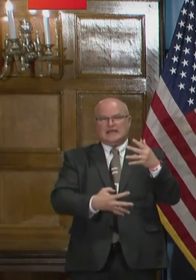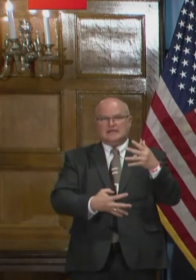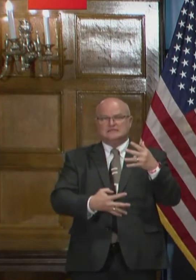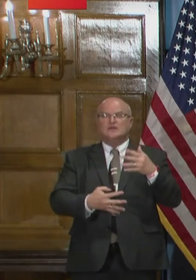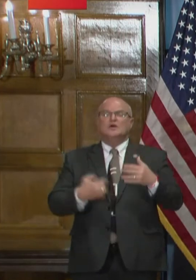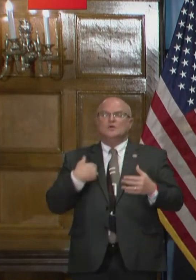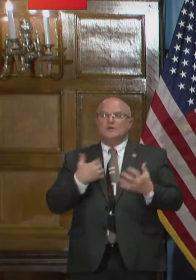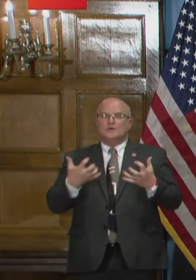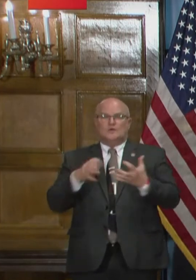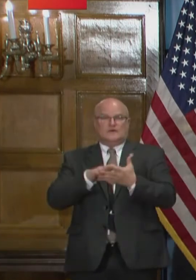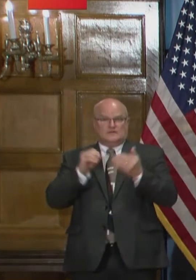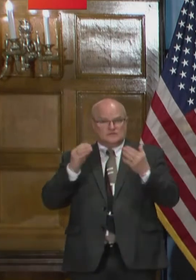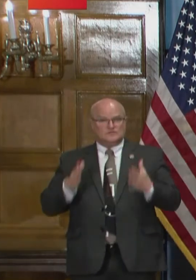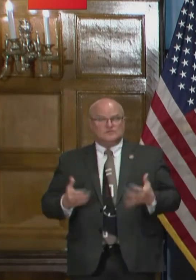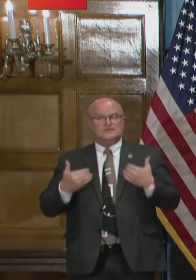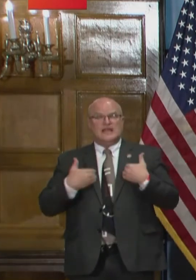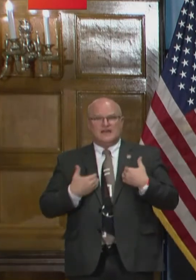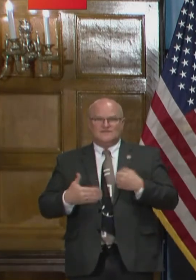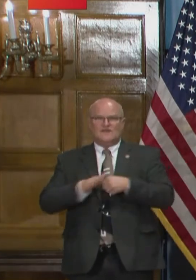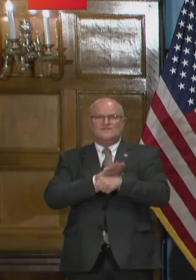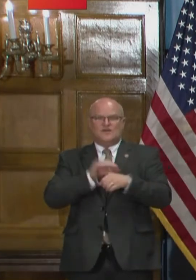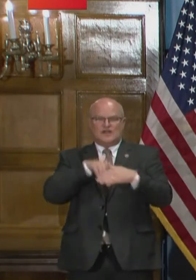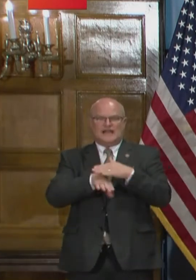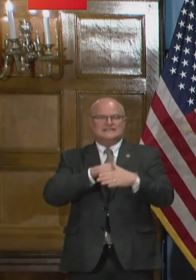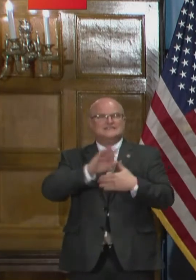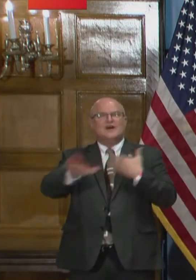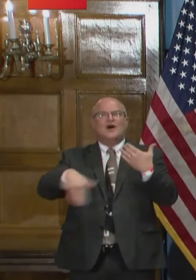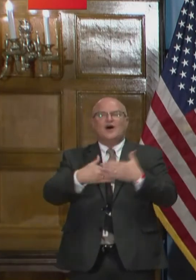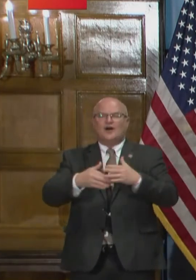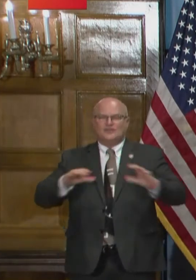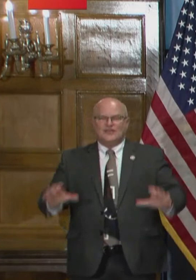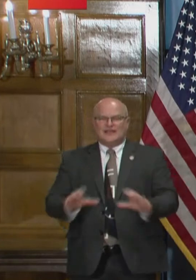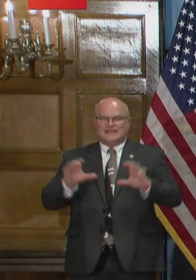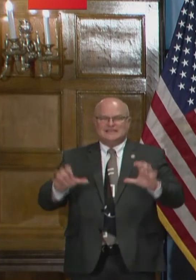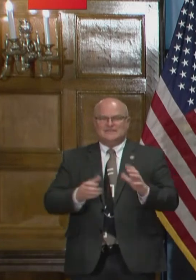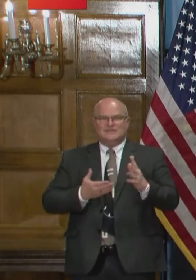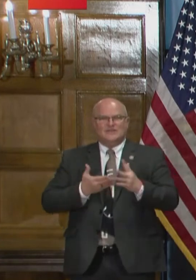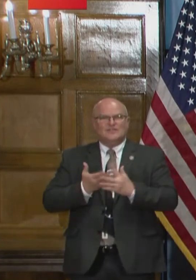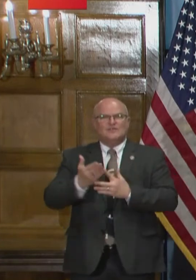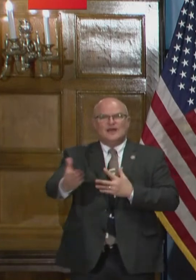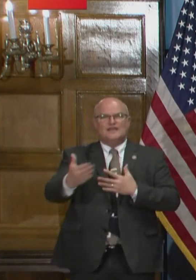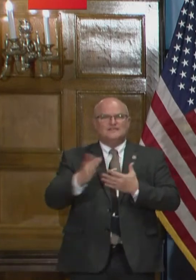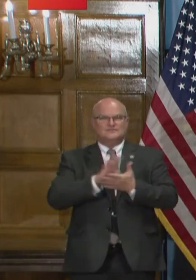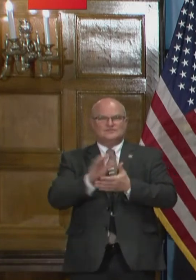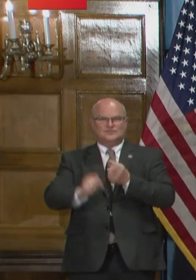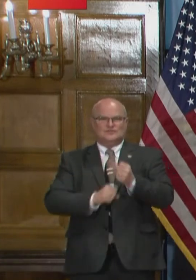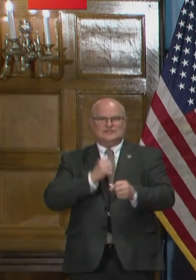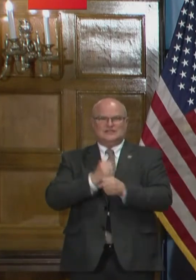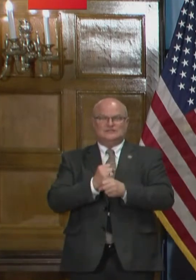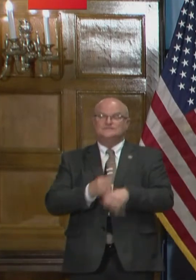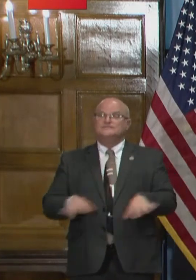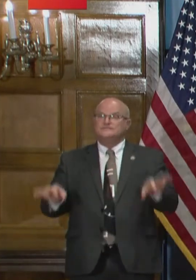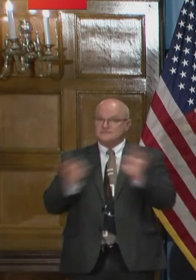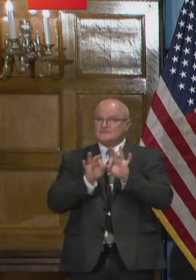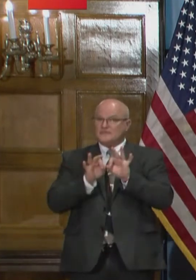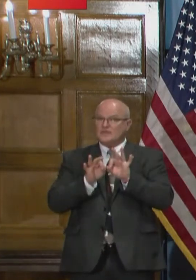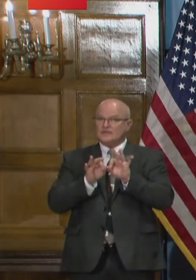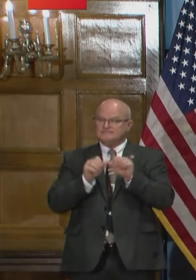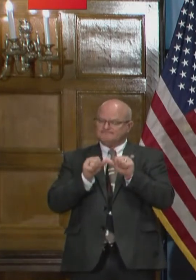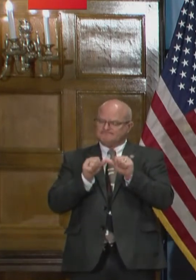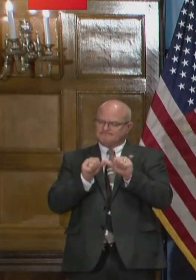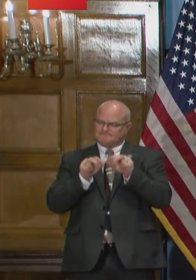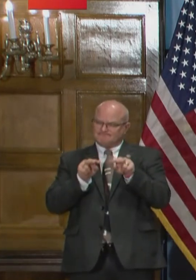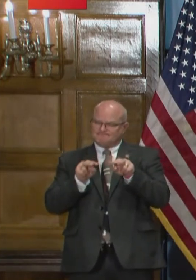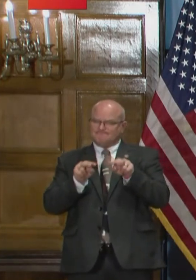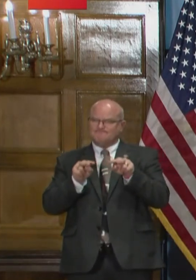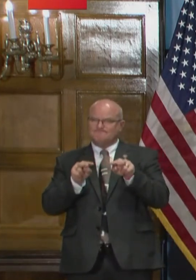want our students to have a full access to all of their activities throughout the rest of this school year. So it's very important that we stay on